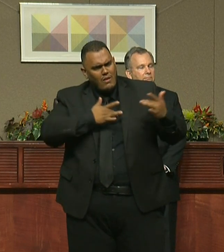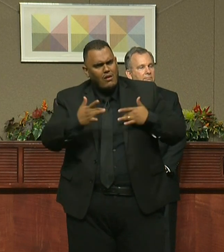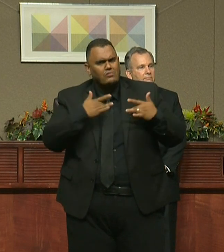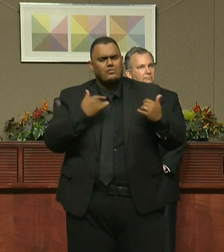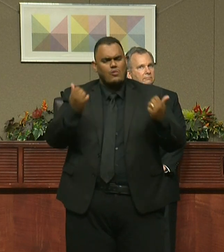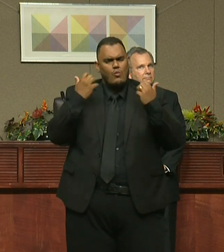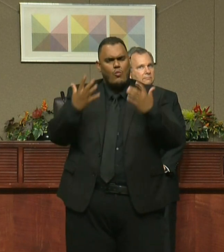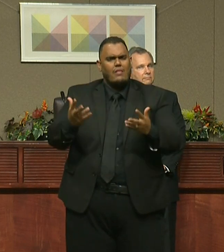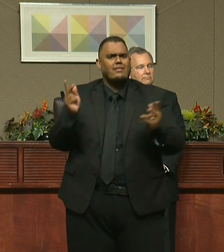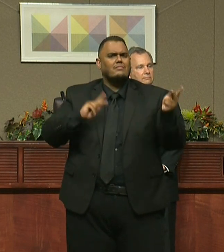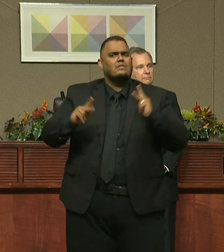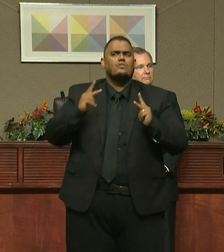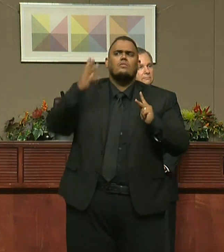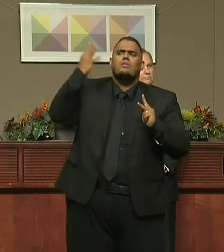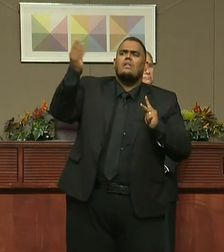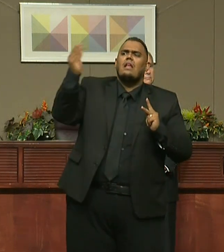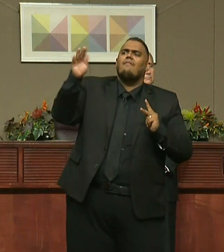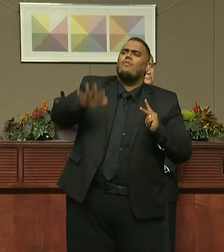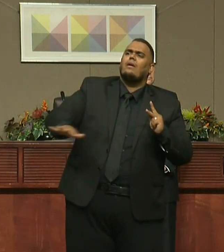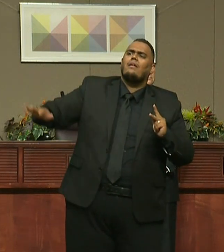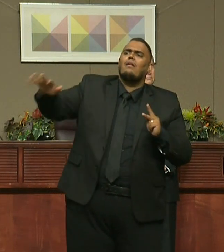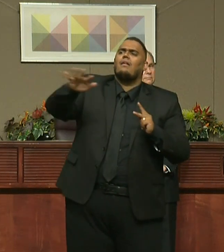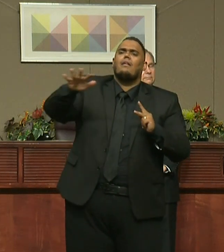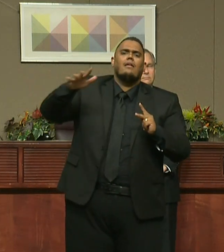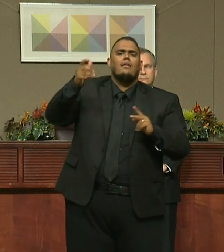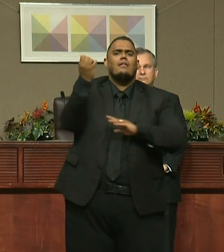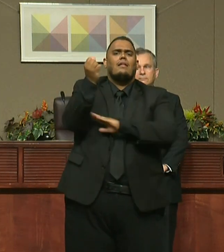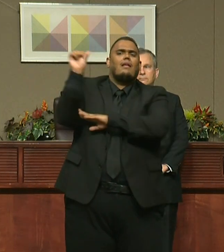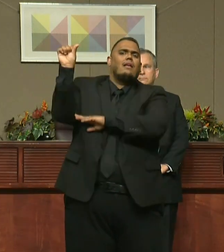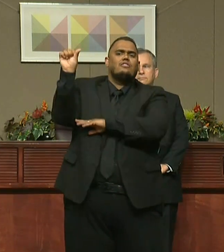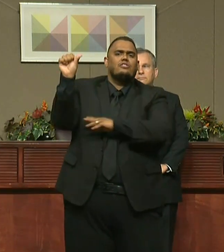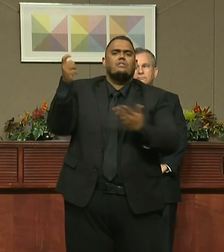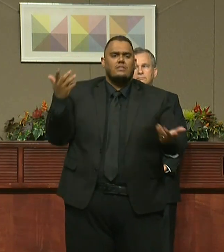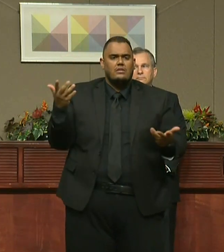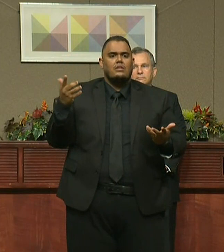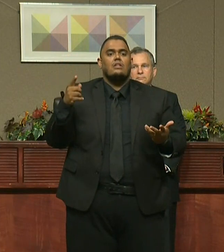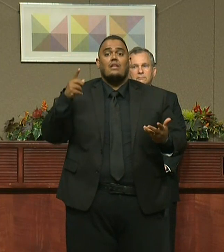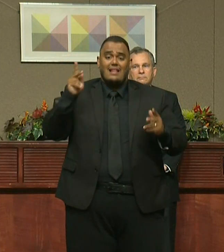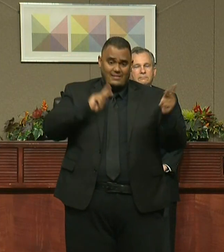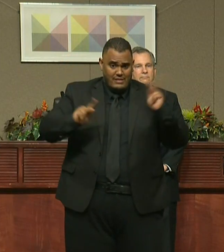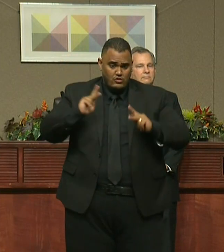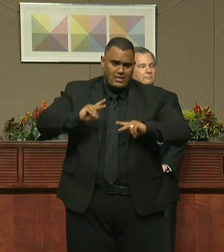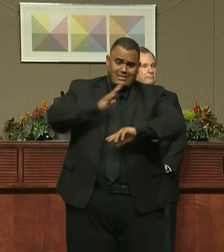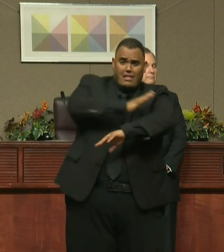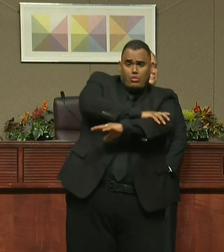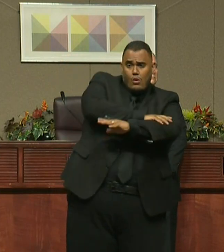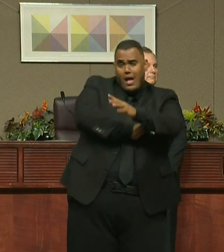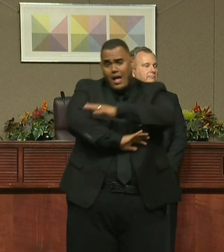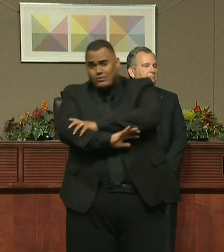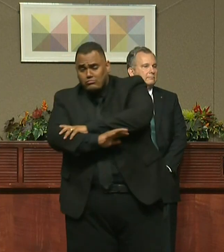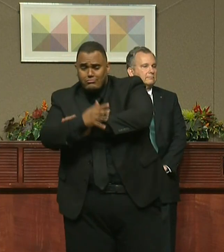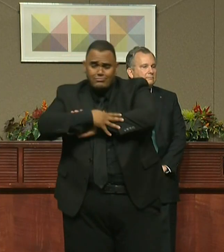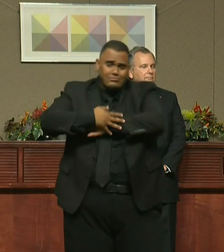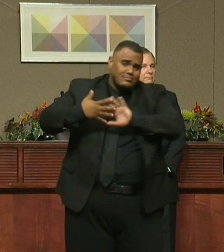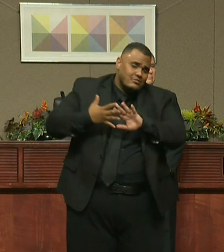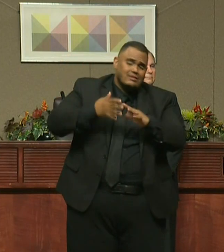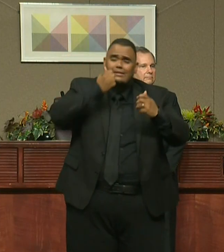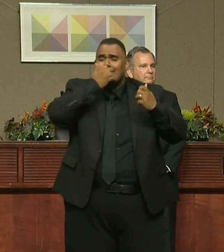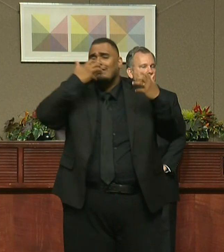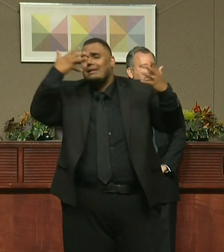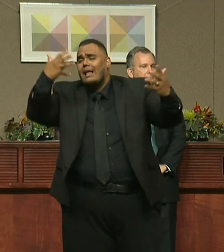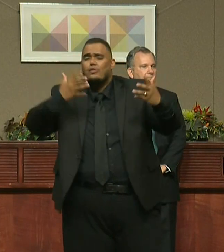calles y están en contacto cercano y tocándose y gritando y expresando sus